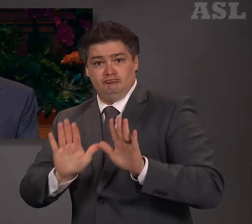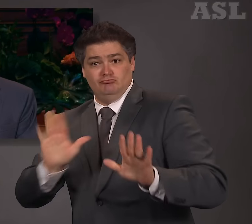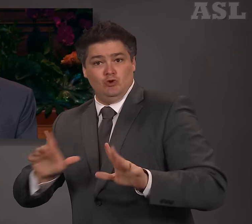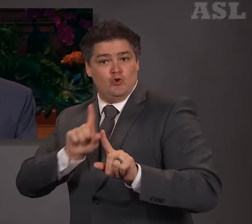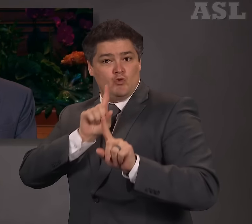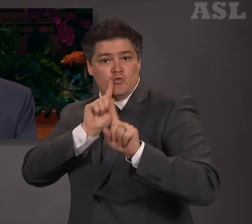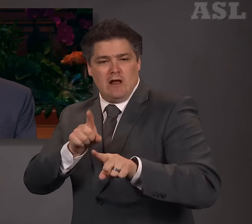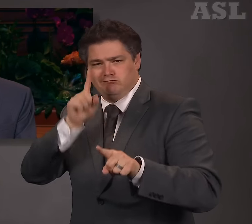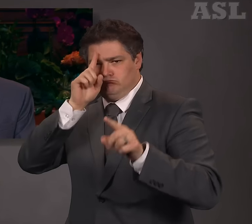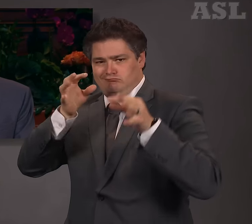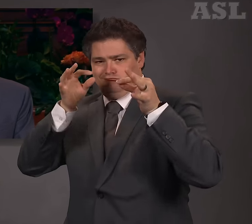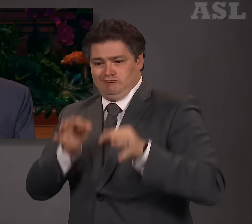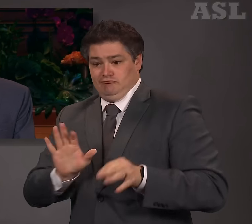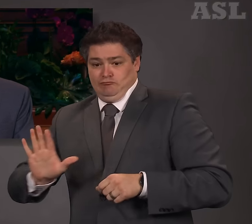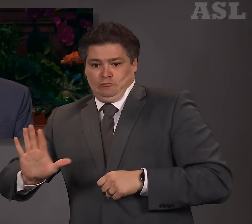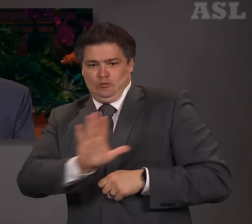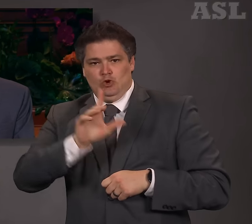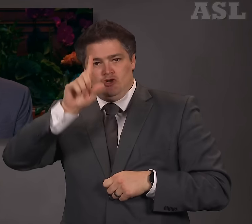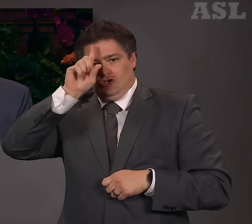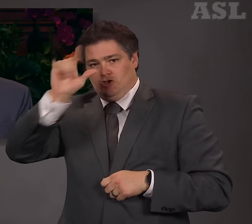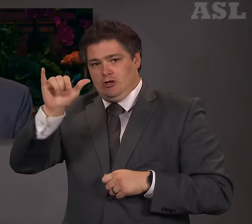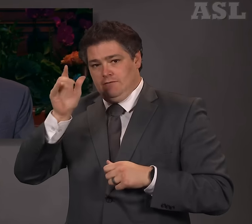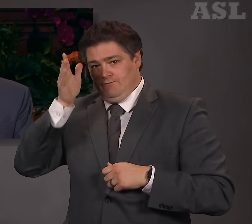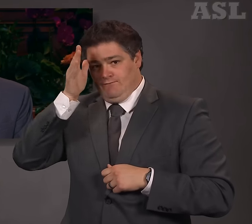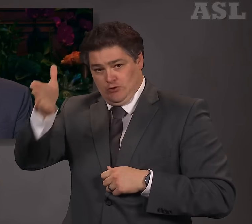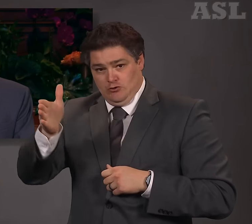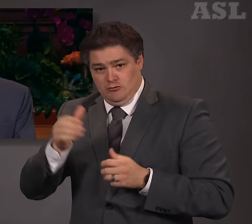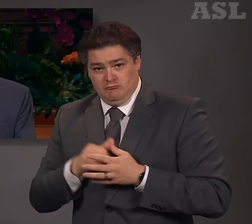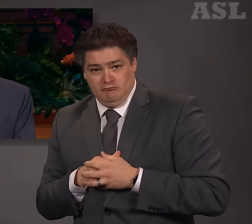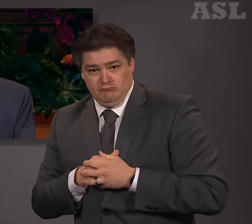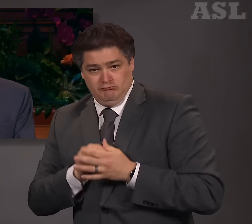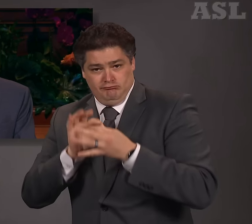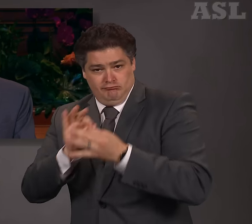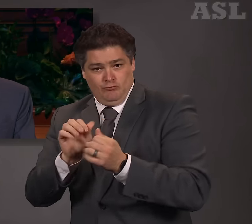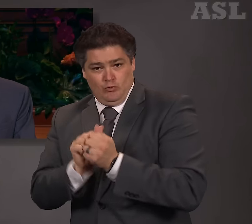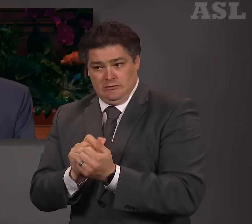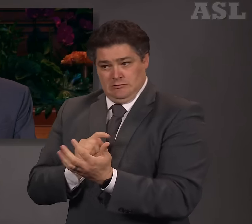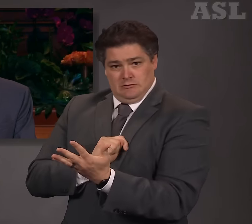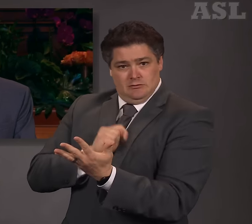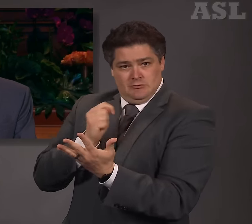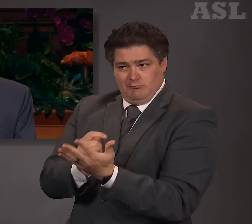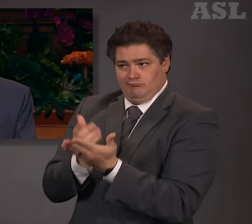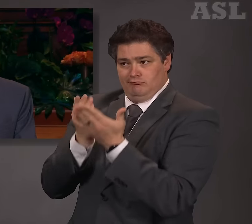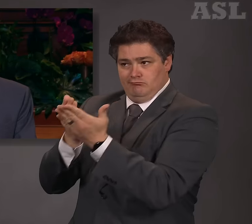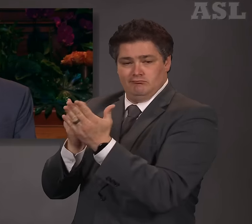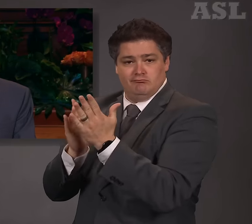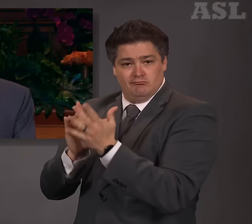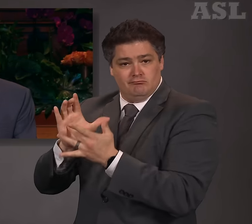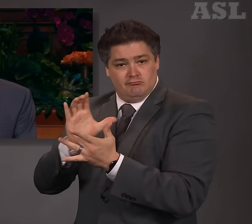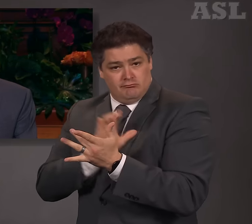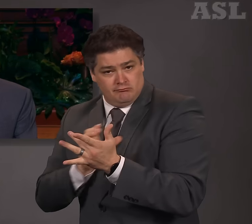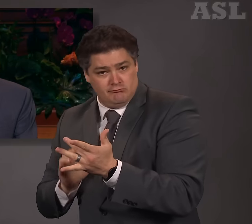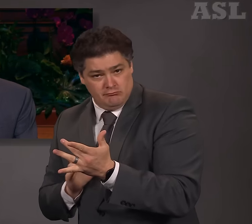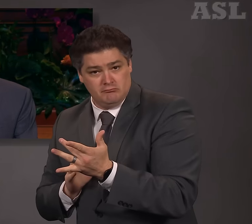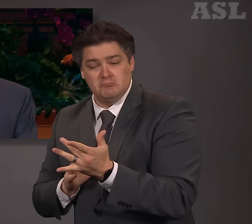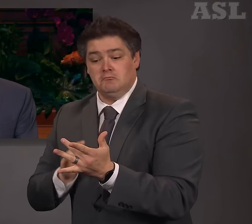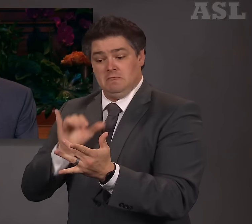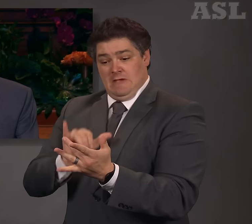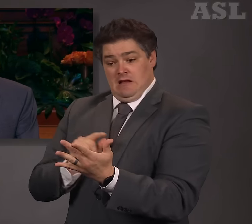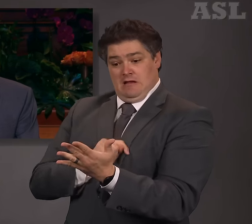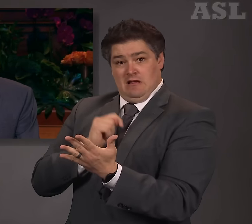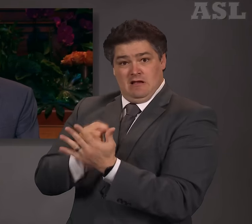person's reaction hangs his or her eternal future. What is the testimony of Jesus?